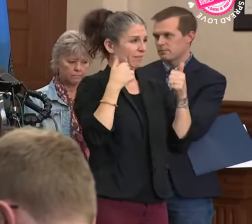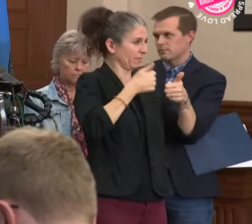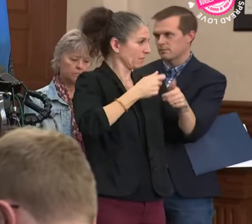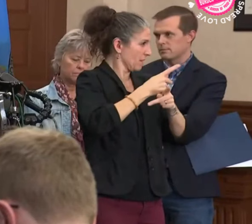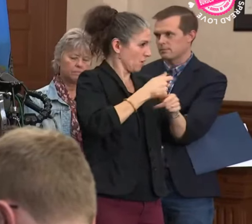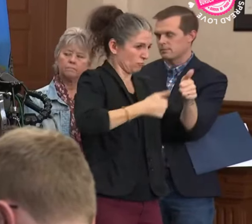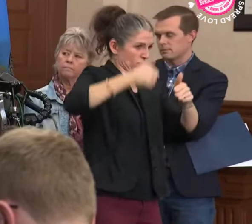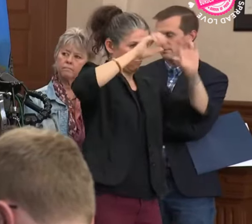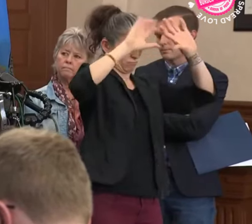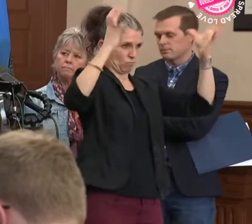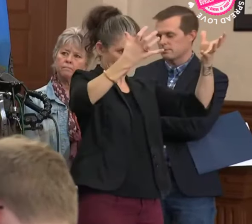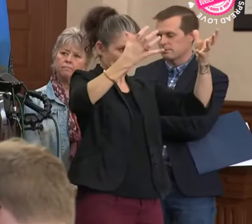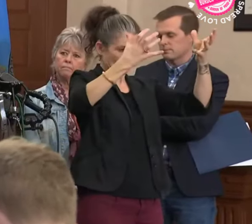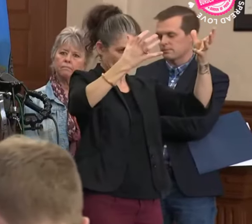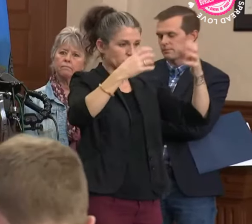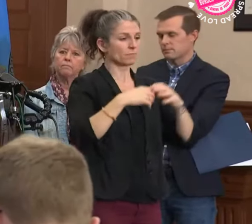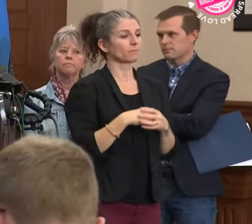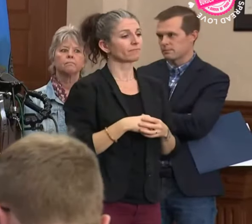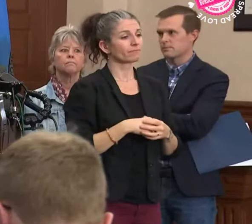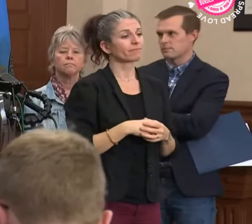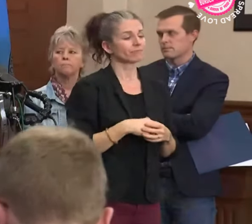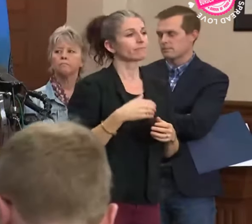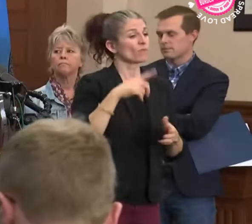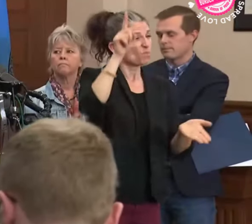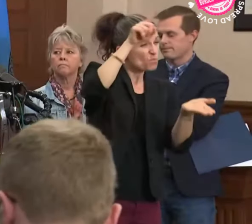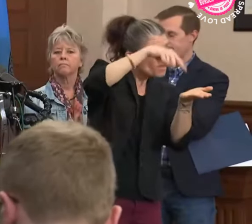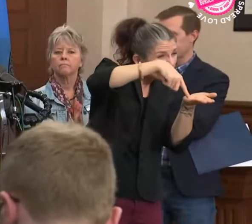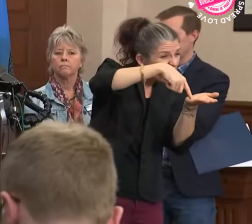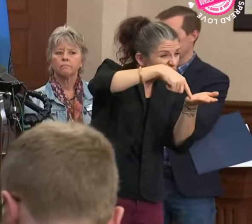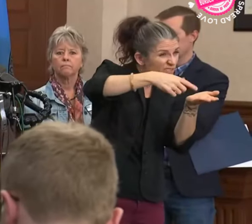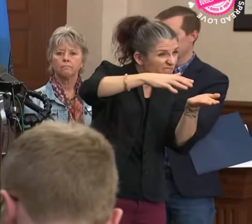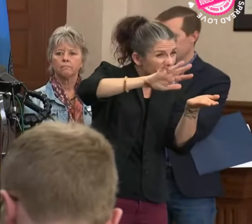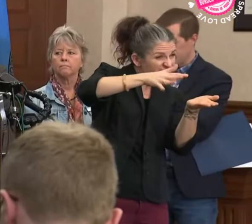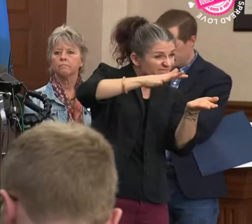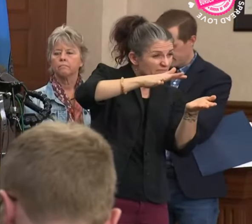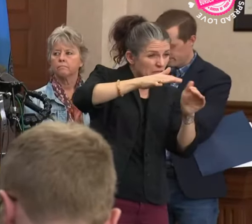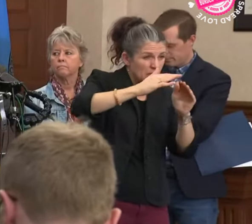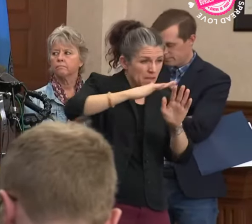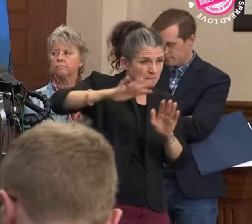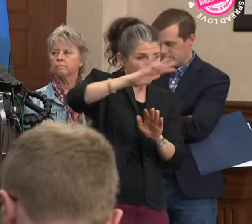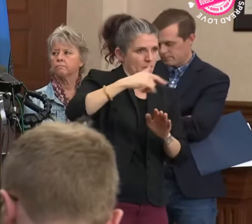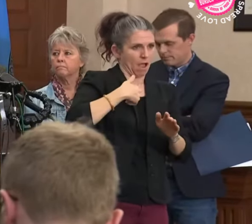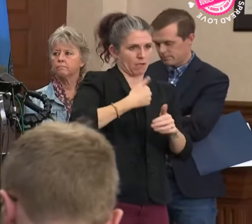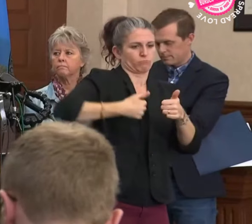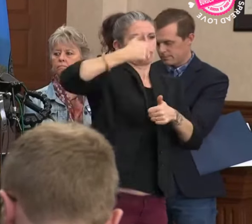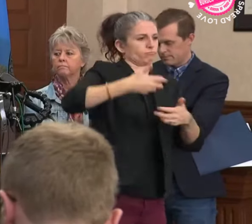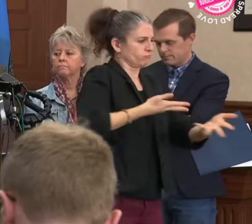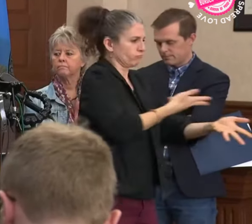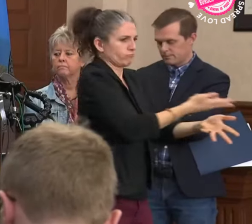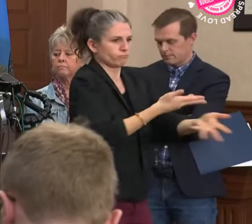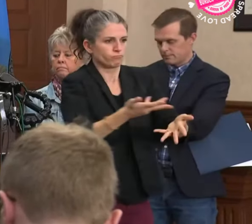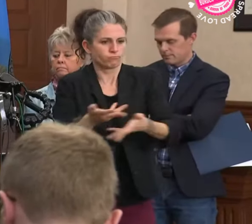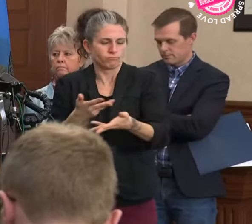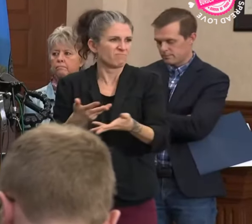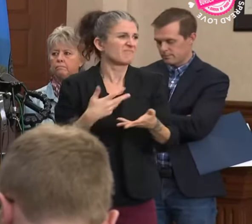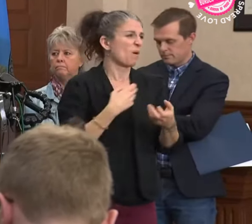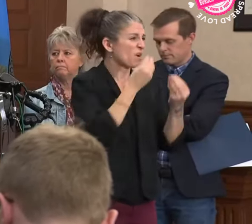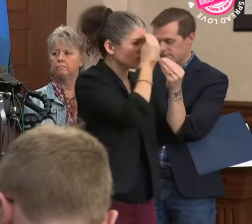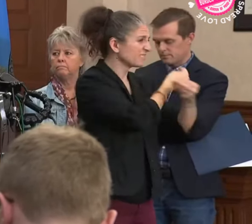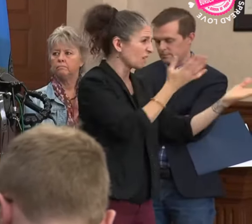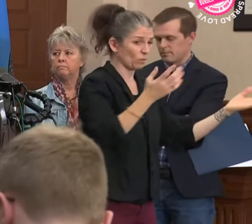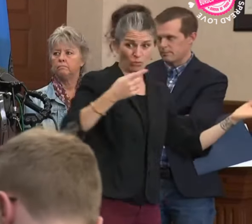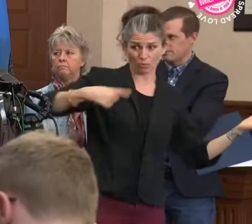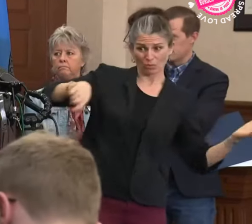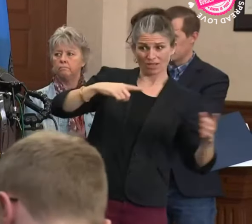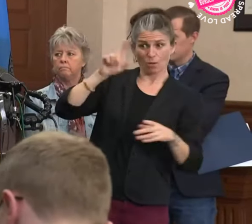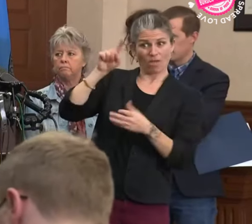3,000 professionals and team members of Central Maine Healthcare, I too would like to extend our deepest condolences to the families of the victims of the events of last night.